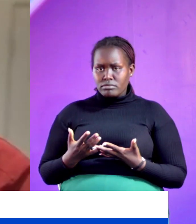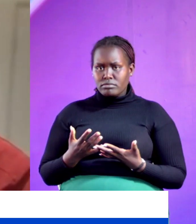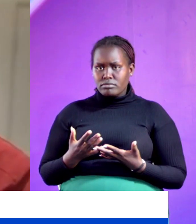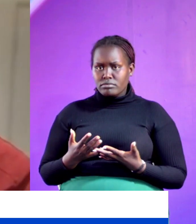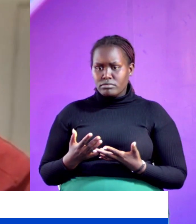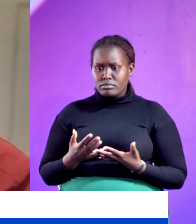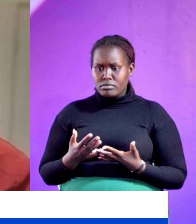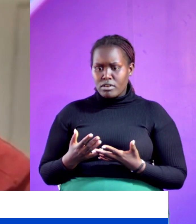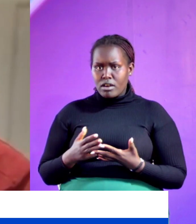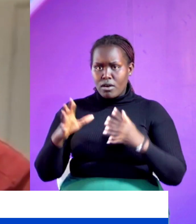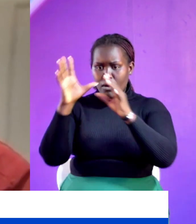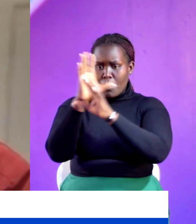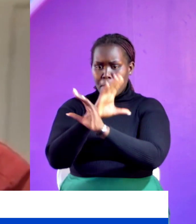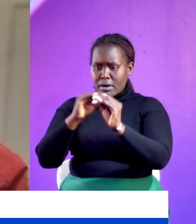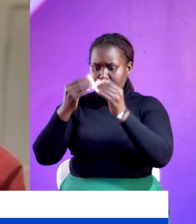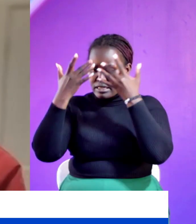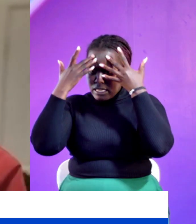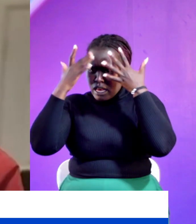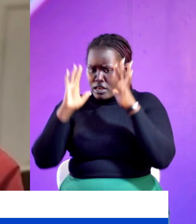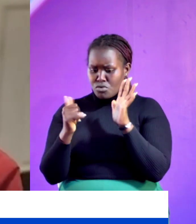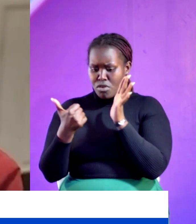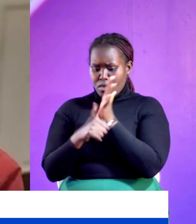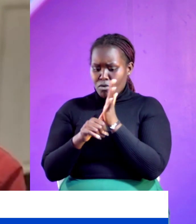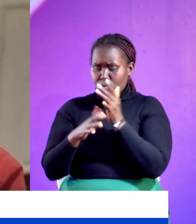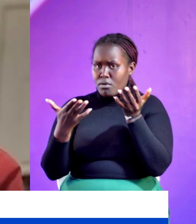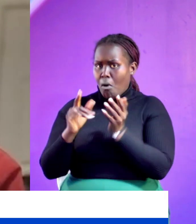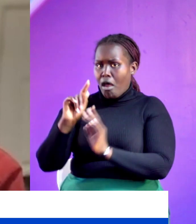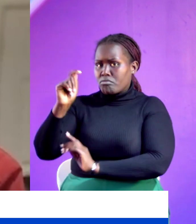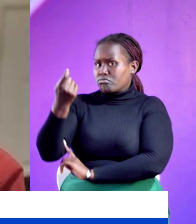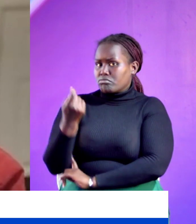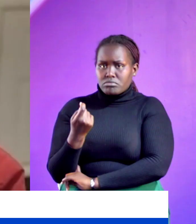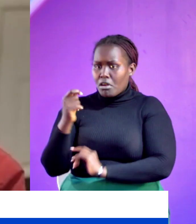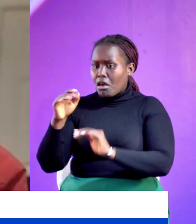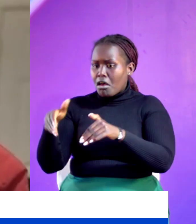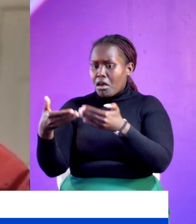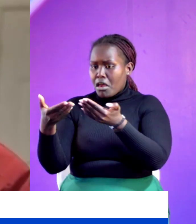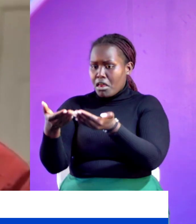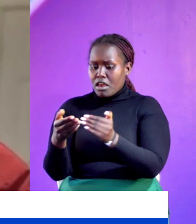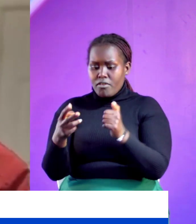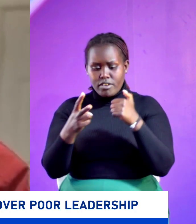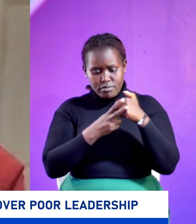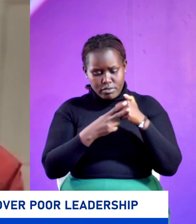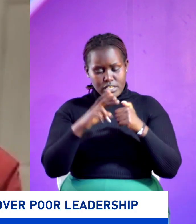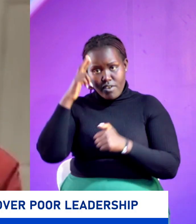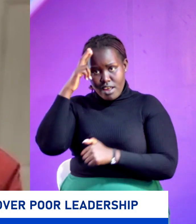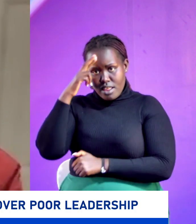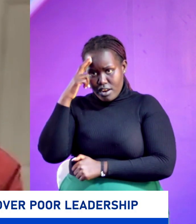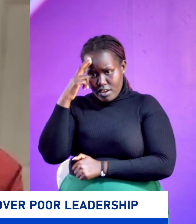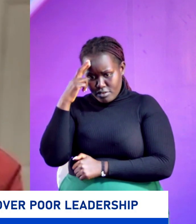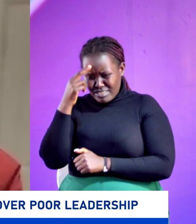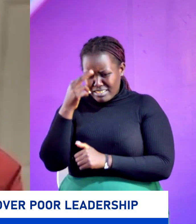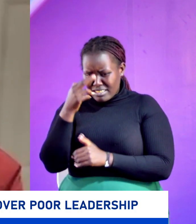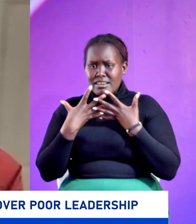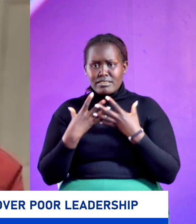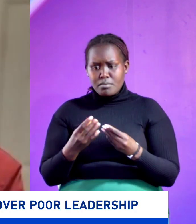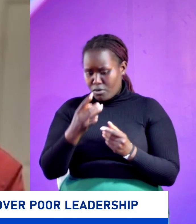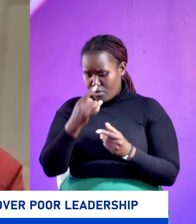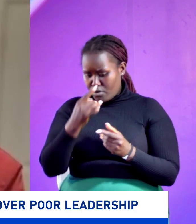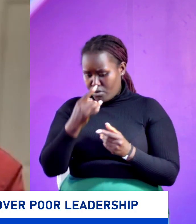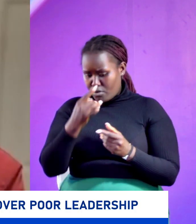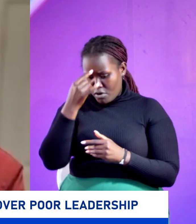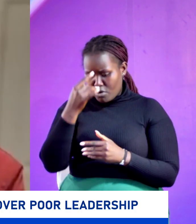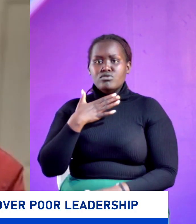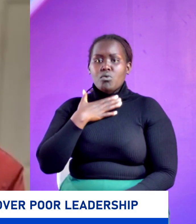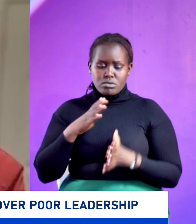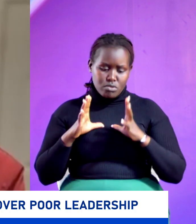You know, the president does not know the problem in Kenya. He has given 7 reasons so far. And it's simply because he doesn't want